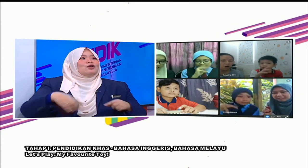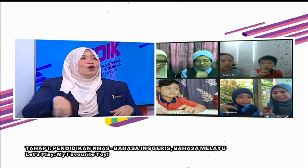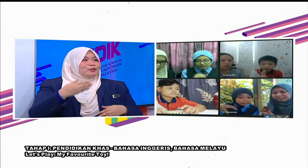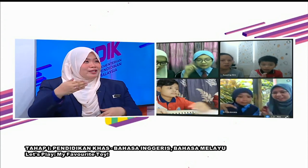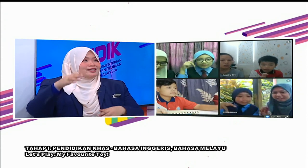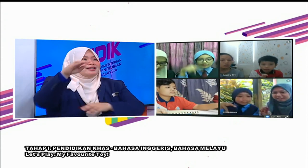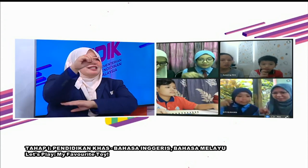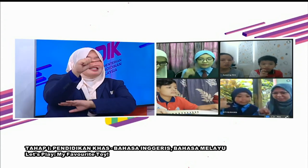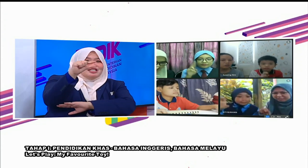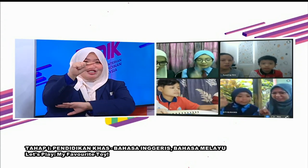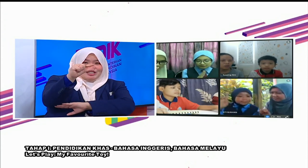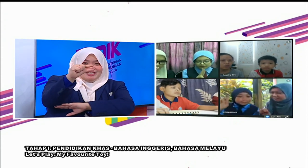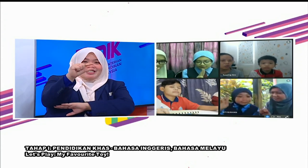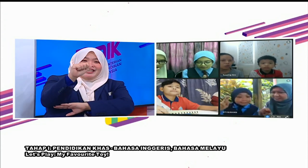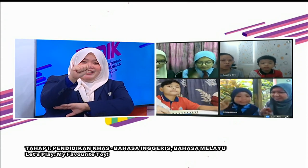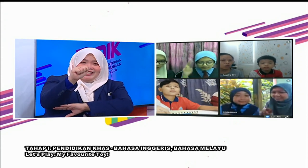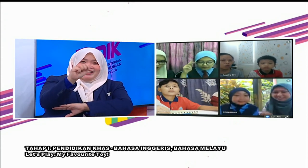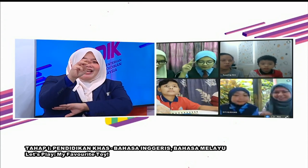C-O-M-P-U-T-E-R. Computer.